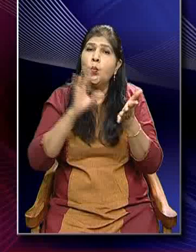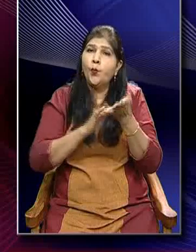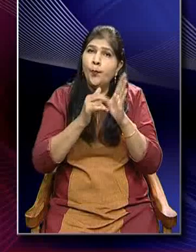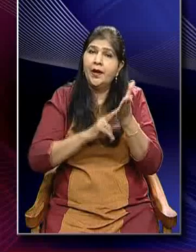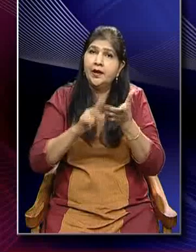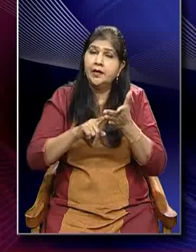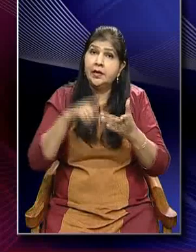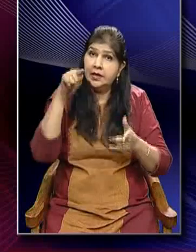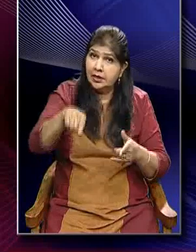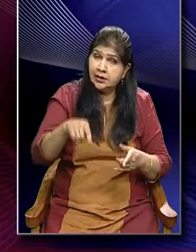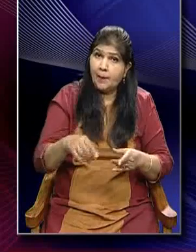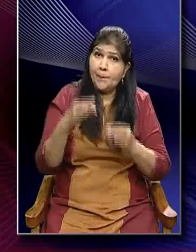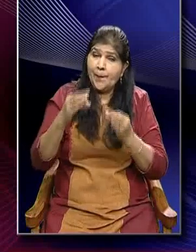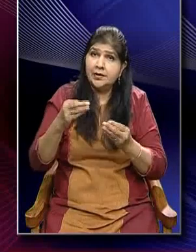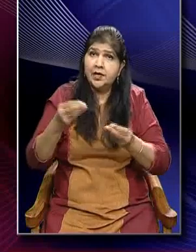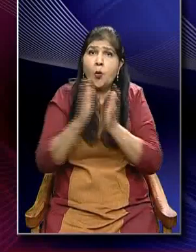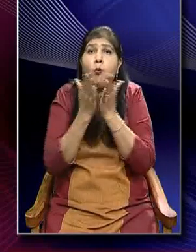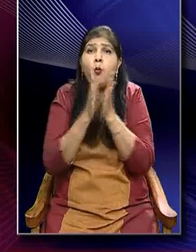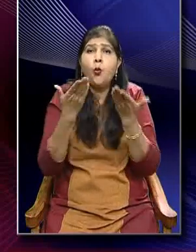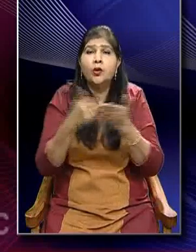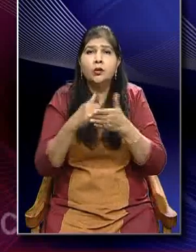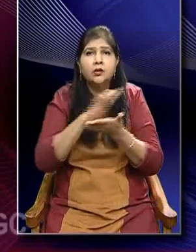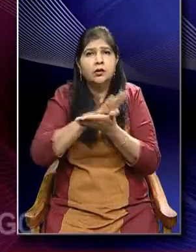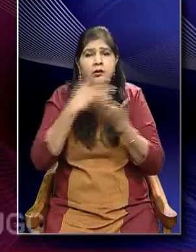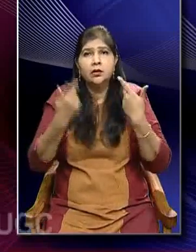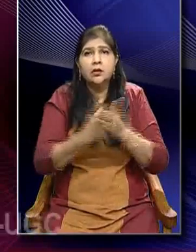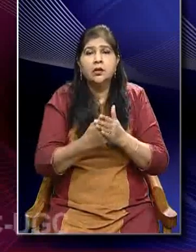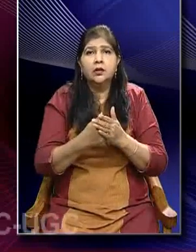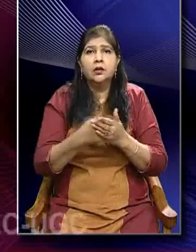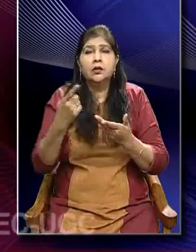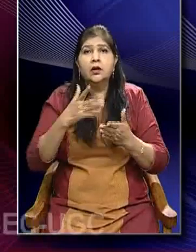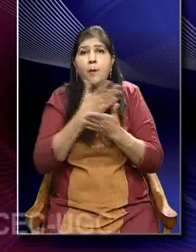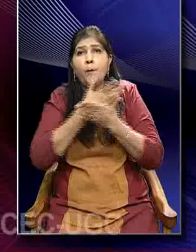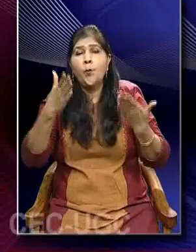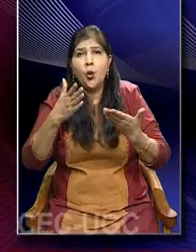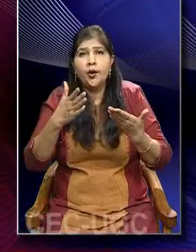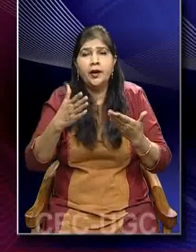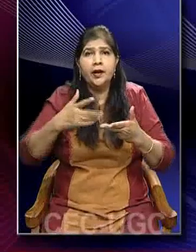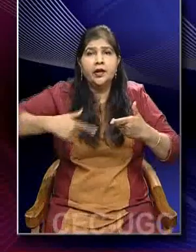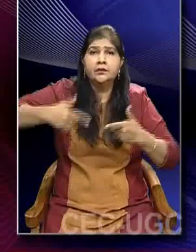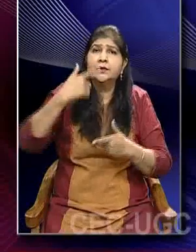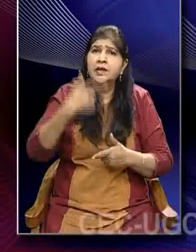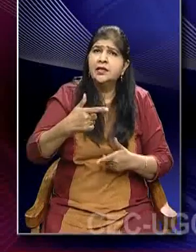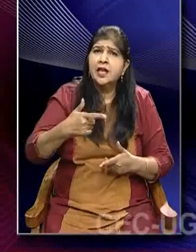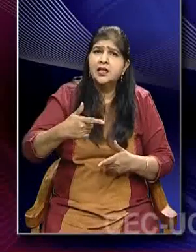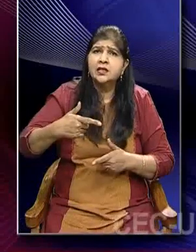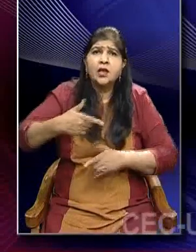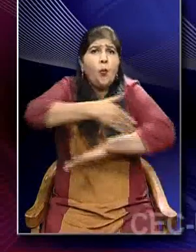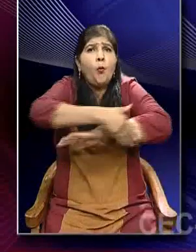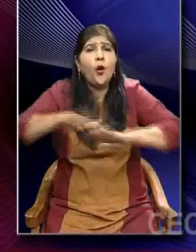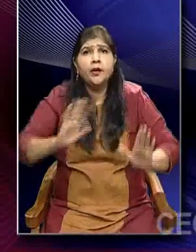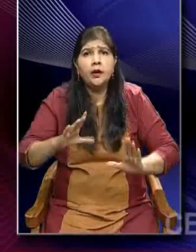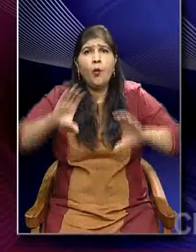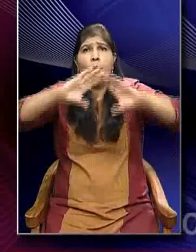groundbreaking bestseller book, that is, The Borderless World.